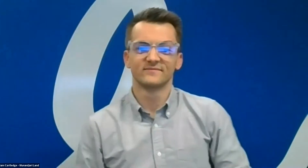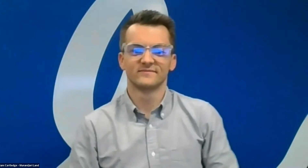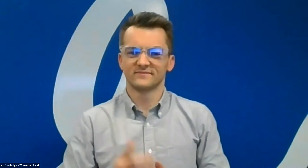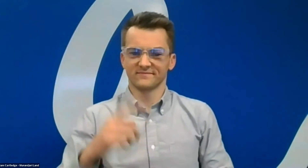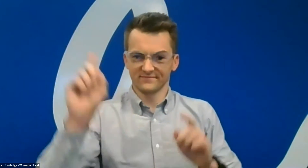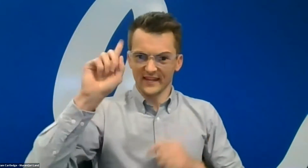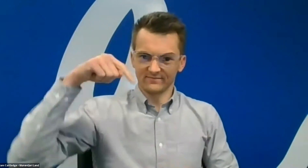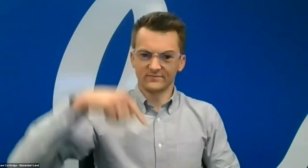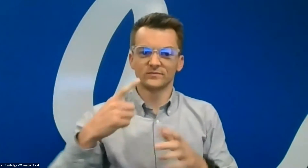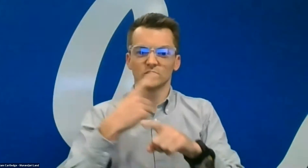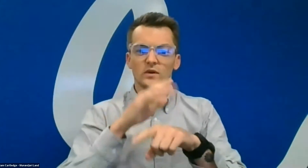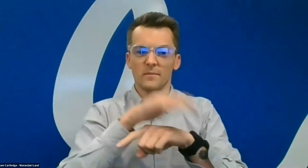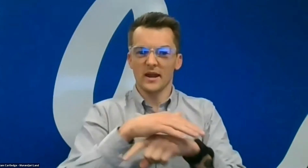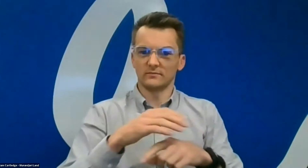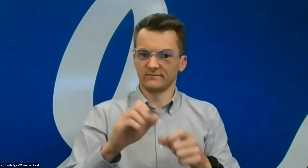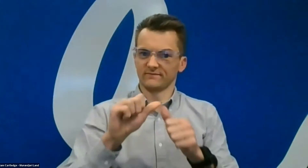Thank you, Nicky.